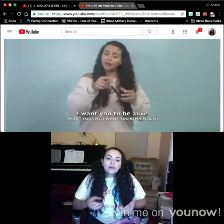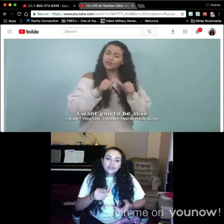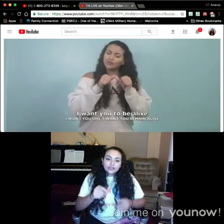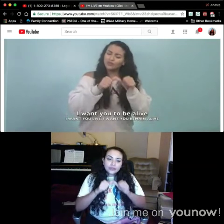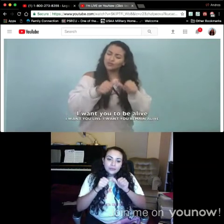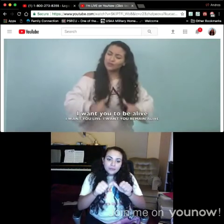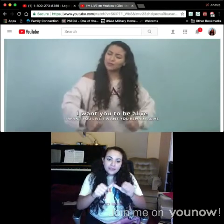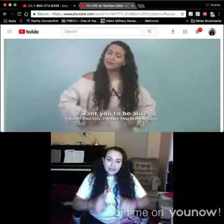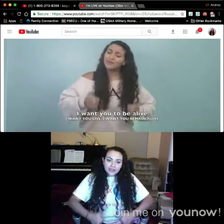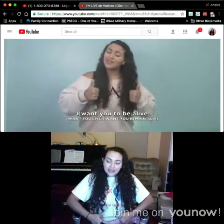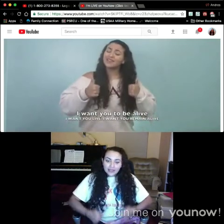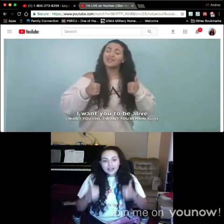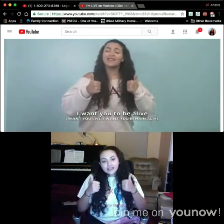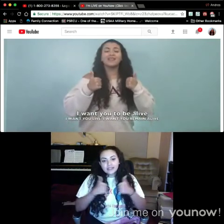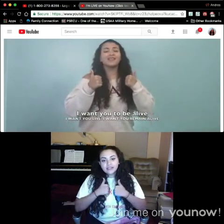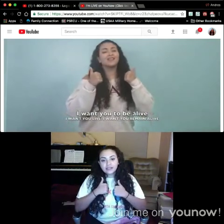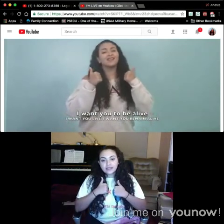I want you to be alive.